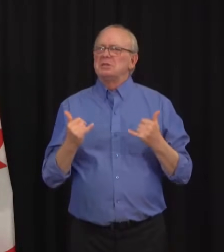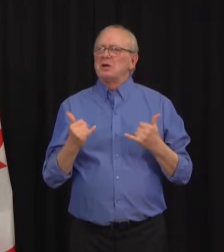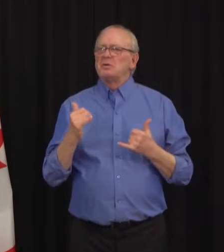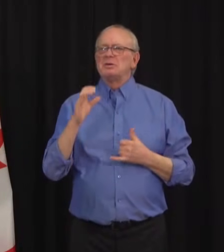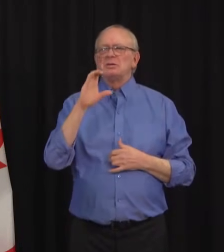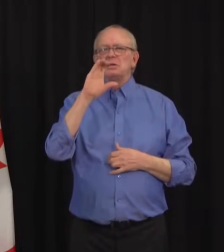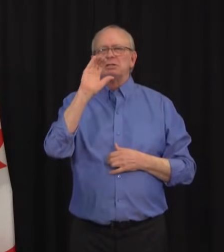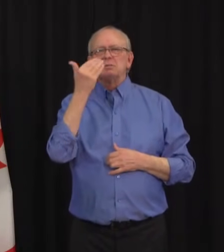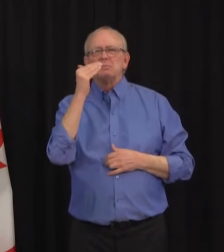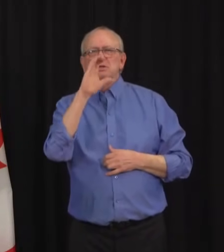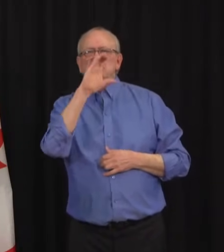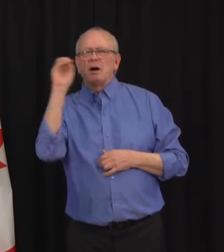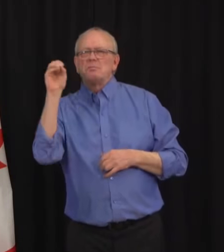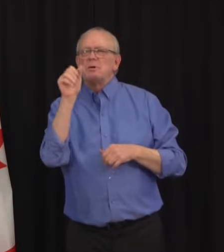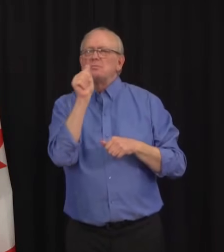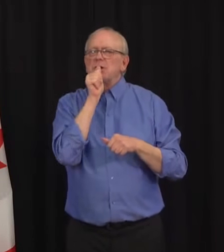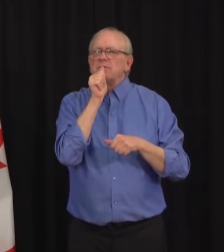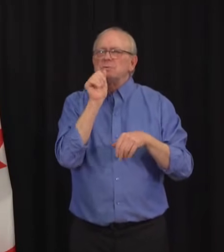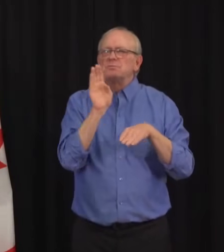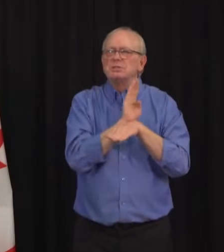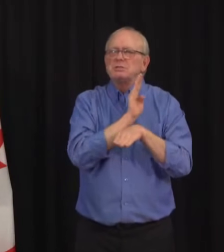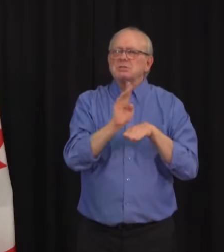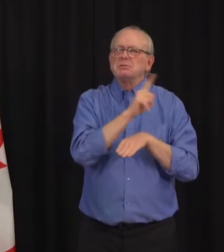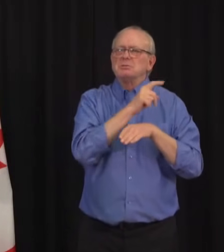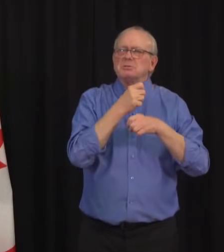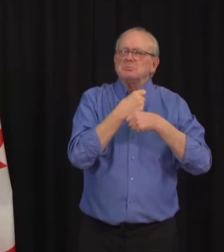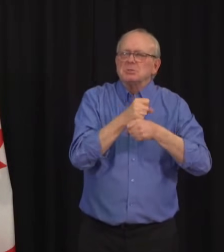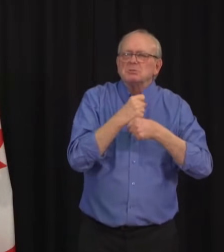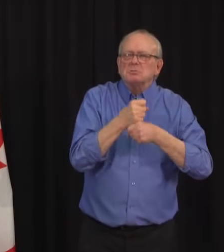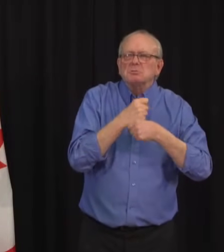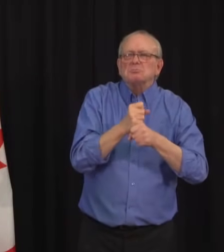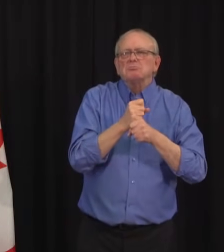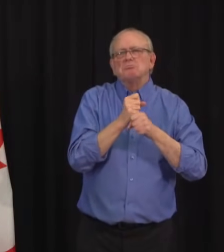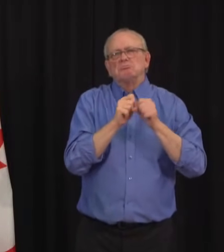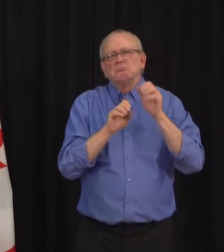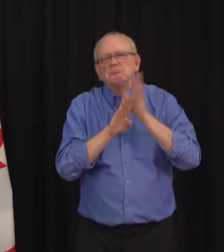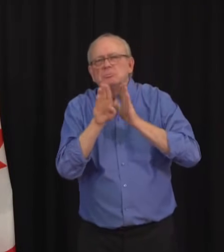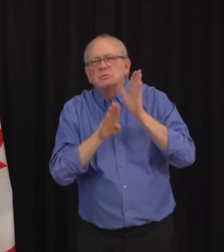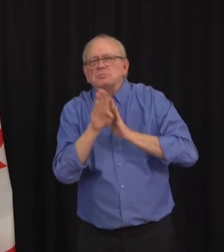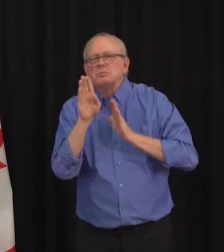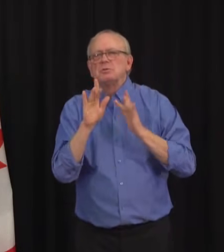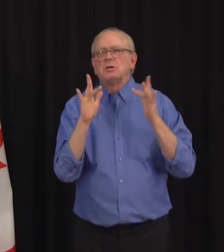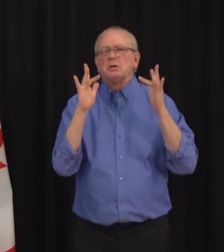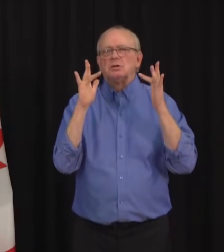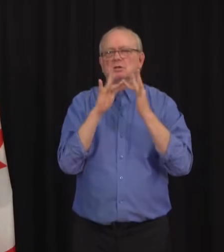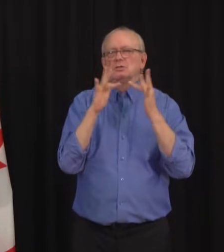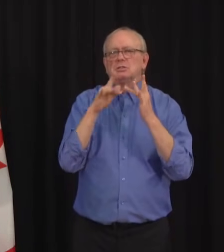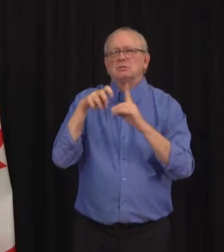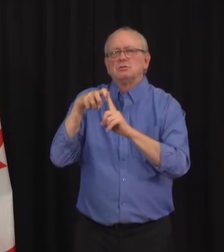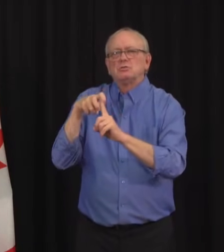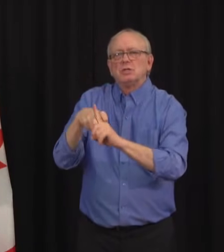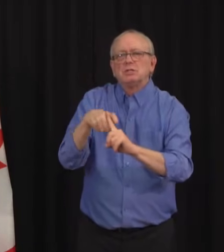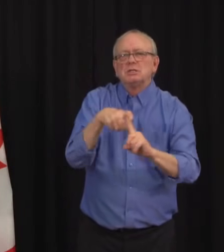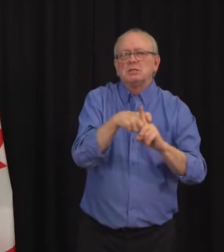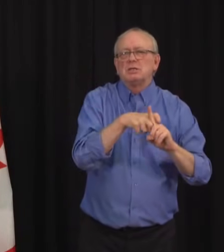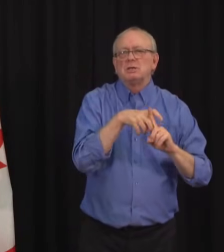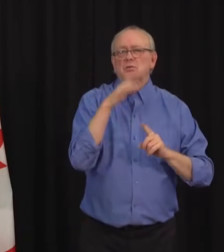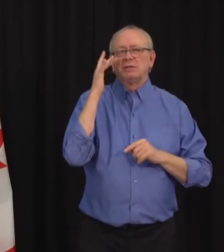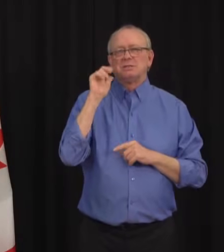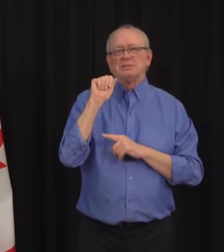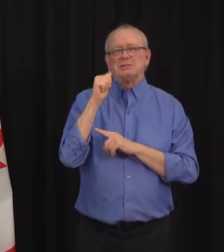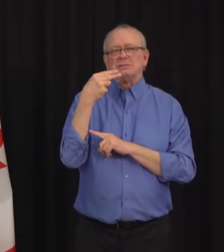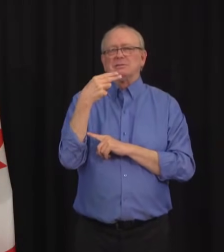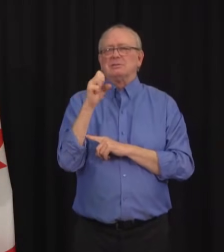teams because the AHS contact tracing system has basically failed. So how concerning is it you've got some oil companies,